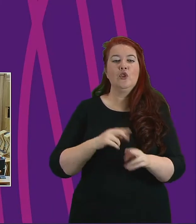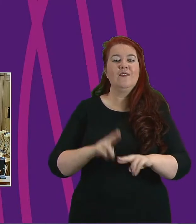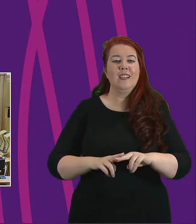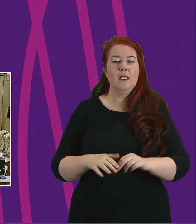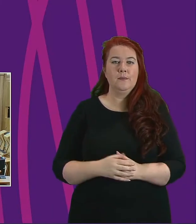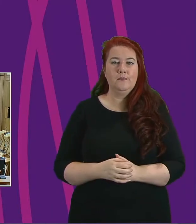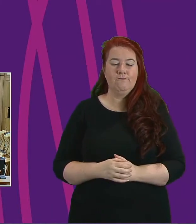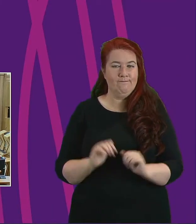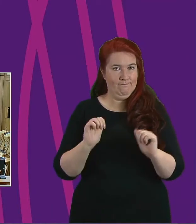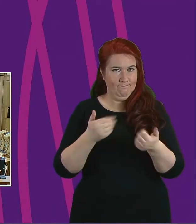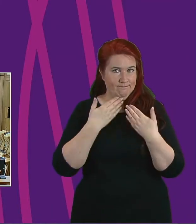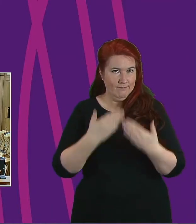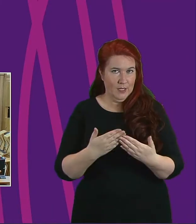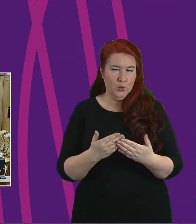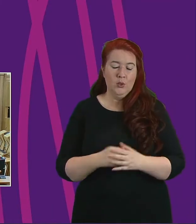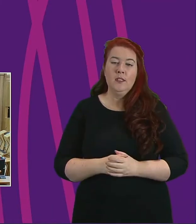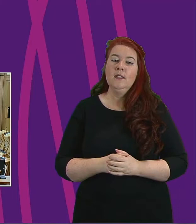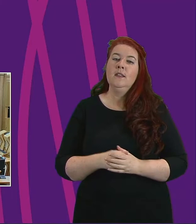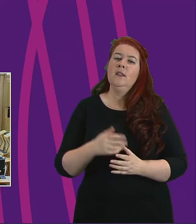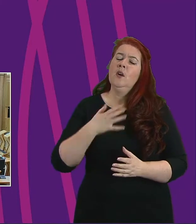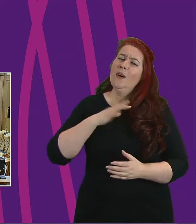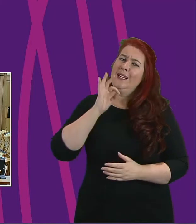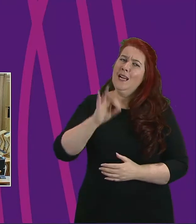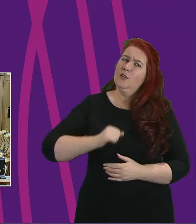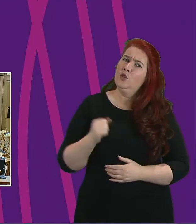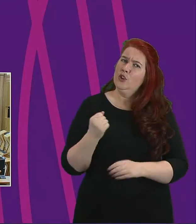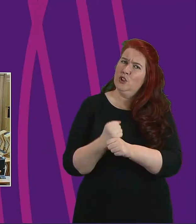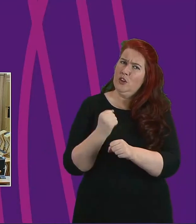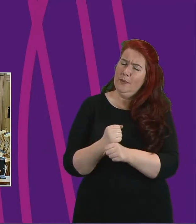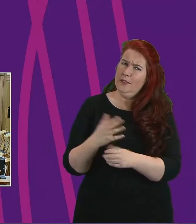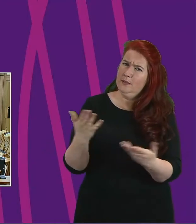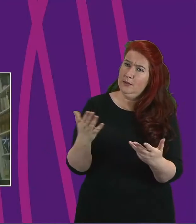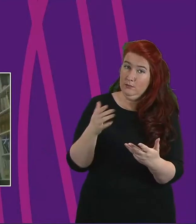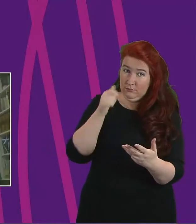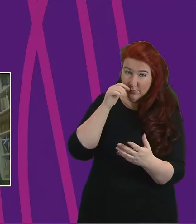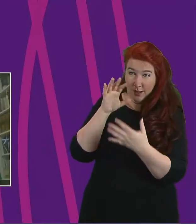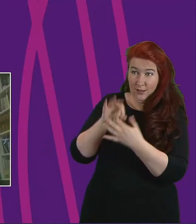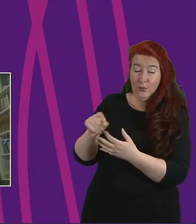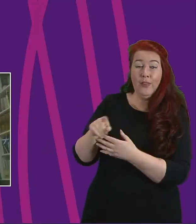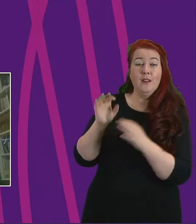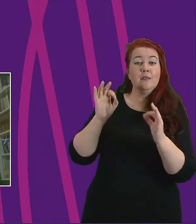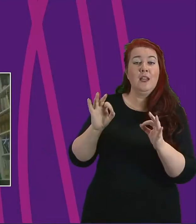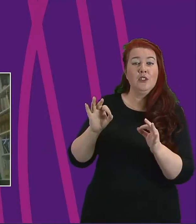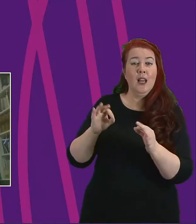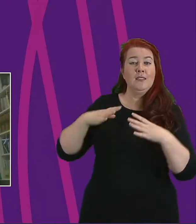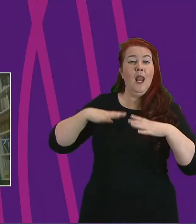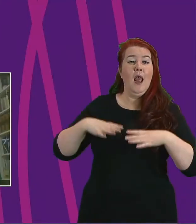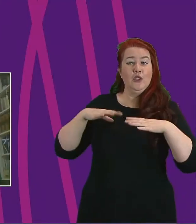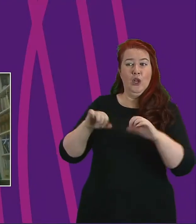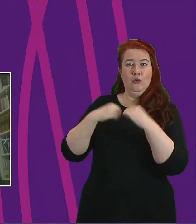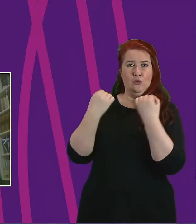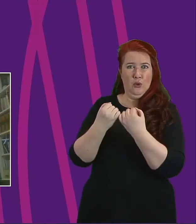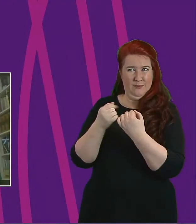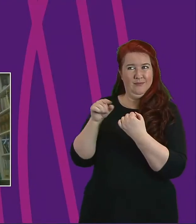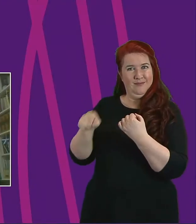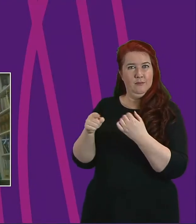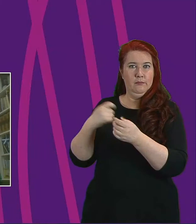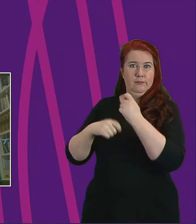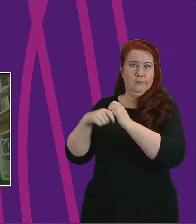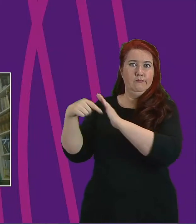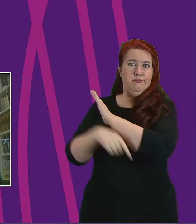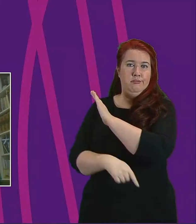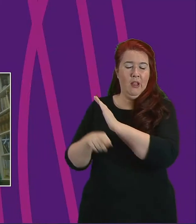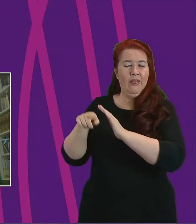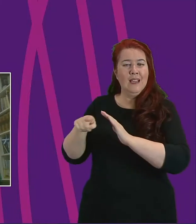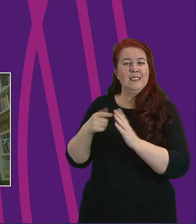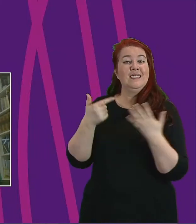Thank you, Presiding Officer. To ask the Scottish Government, in light of the Specialist Leisure Group entering administration, resulting in 7 hotels across Scotland ceasing